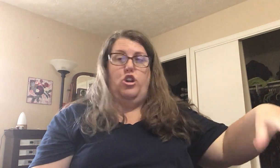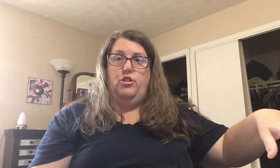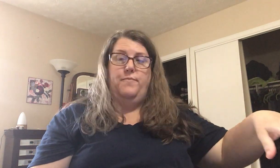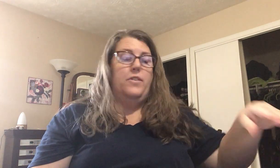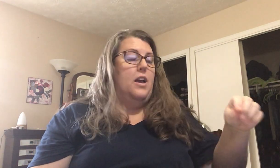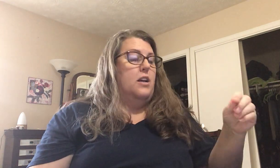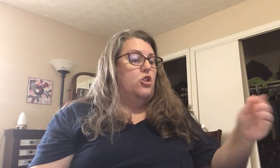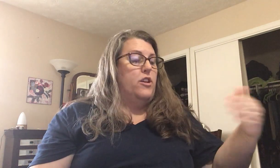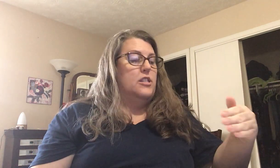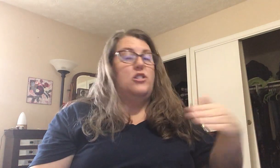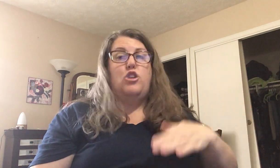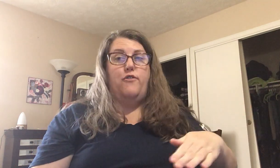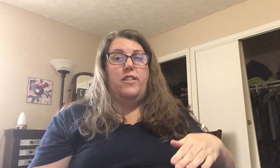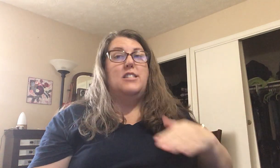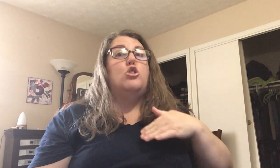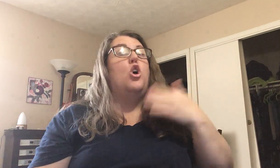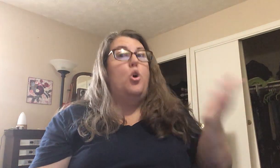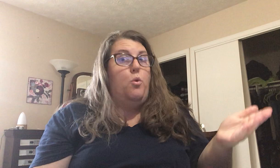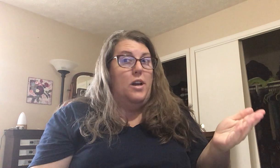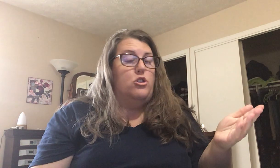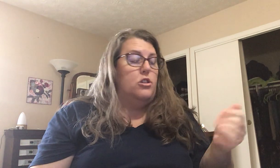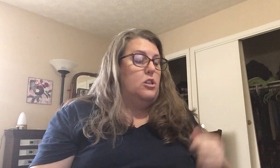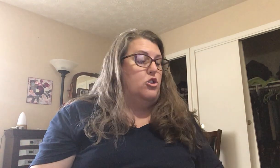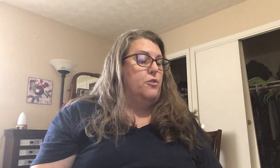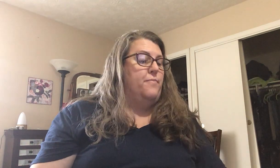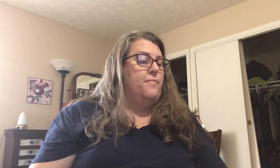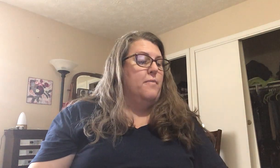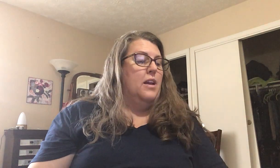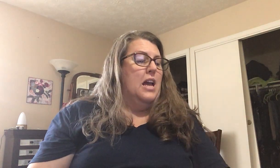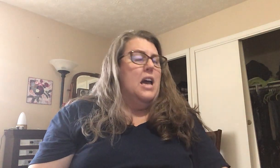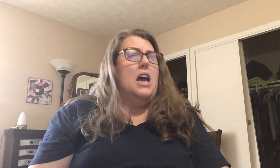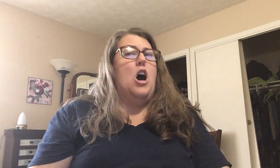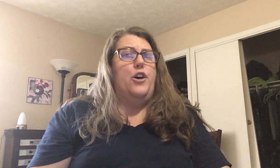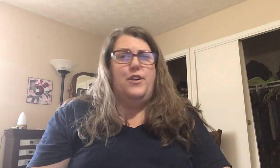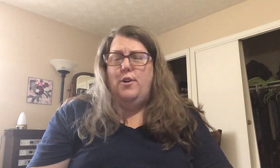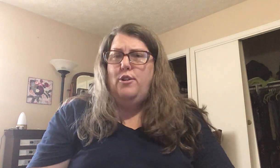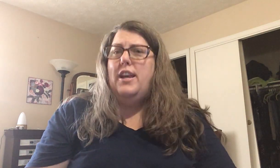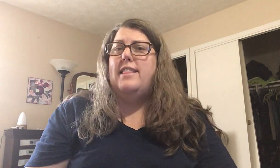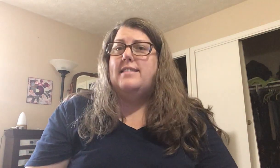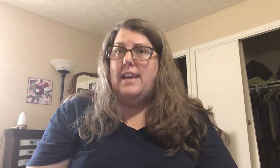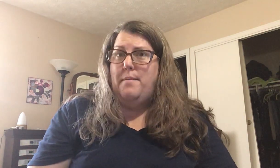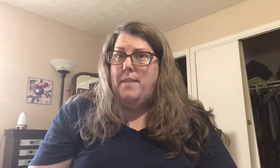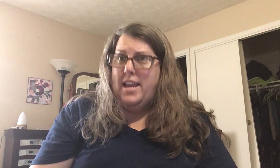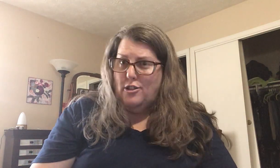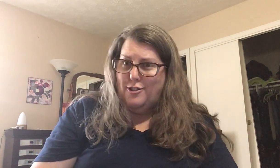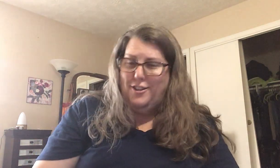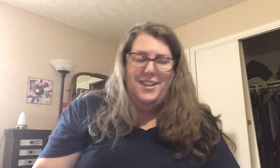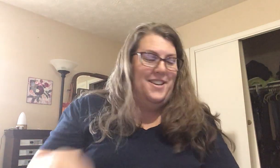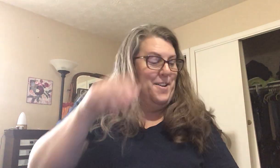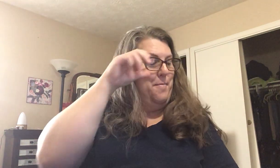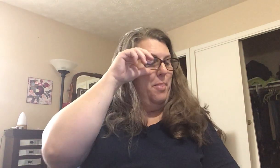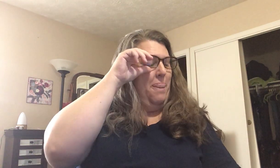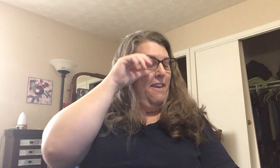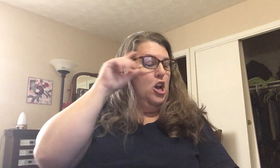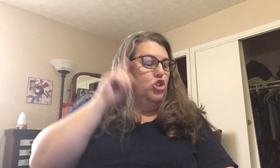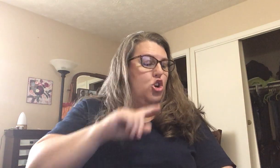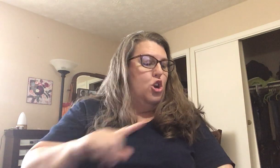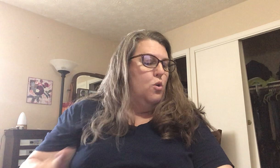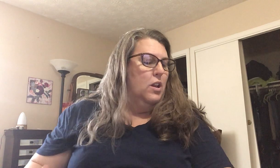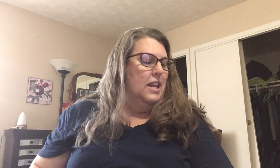earlier. So this is different. This is who is your teacher? Although you get the same answer. Do you